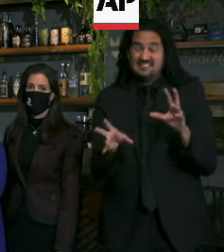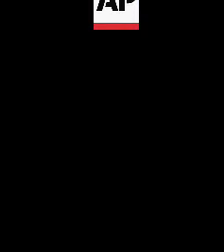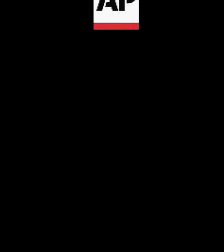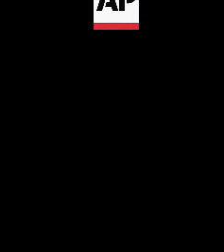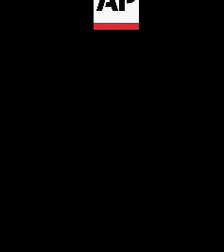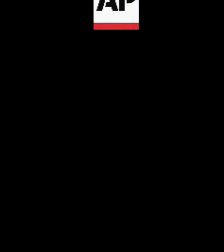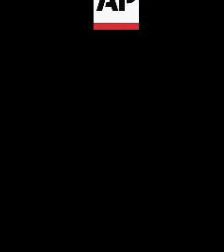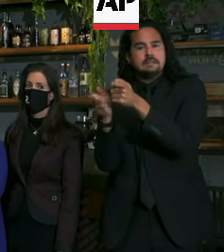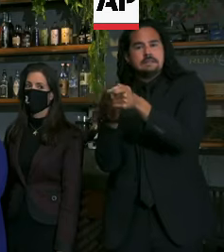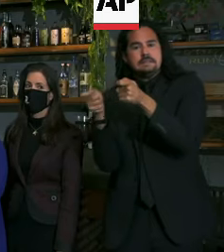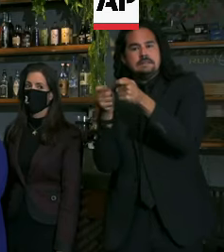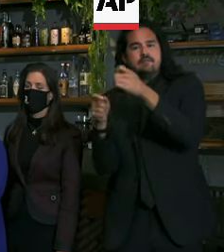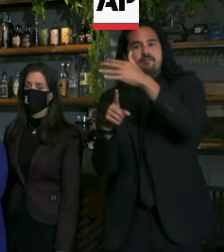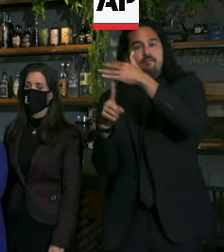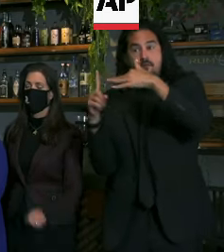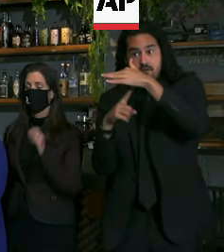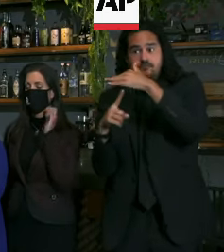company.